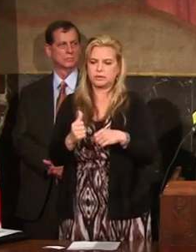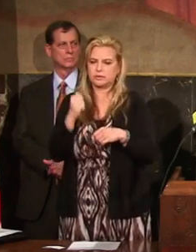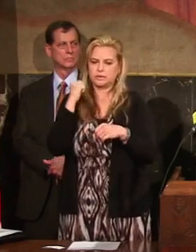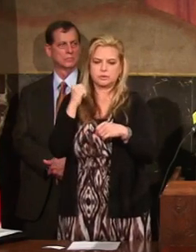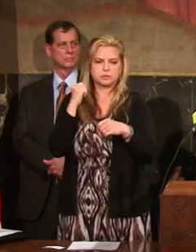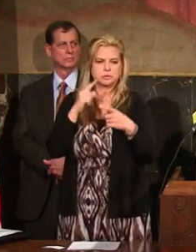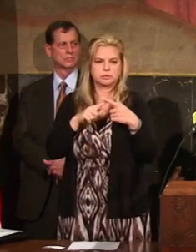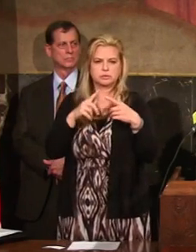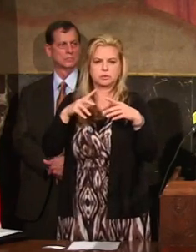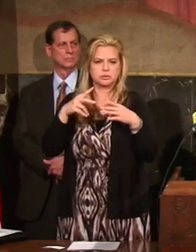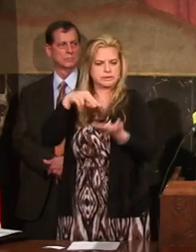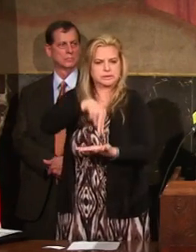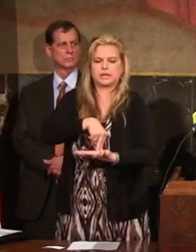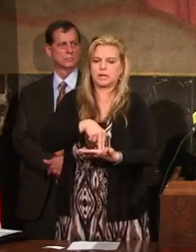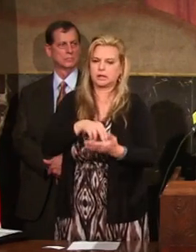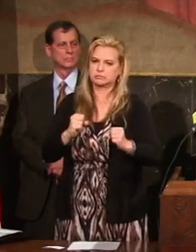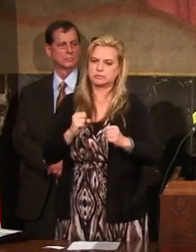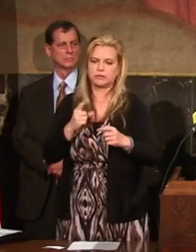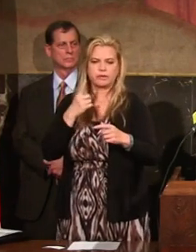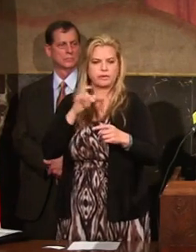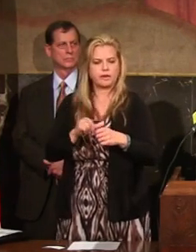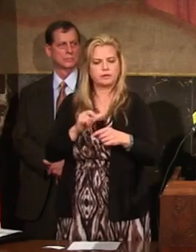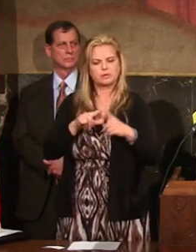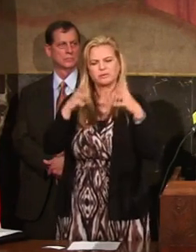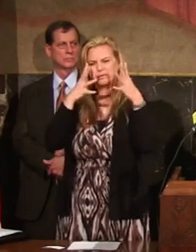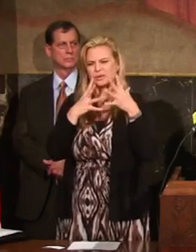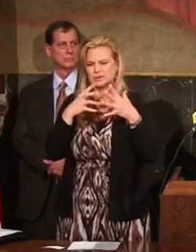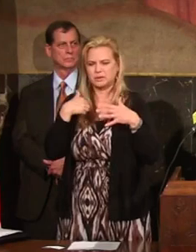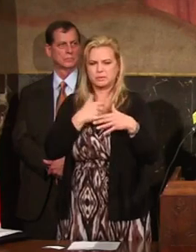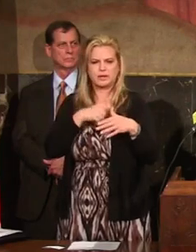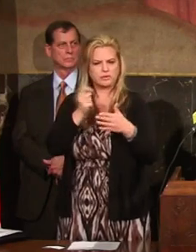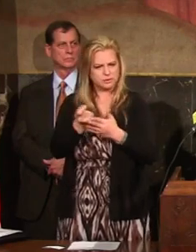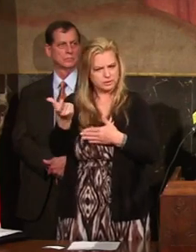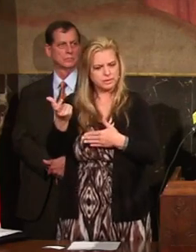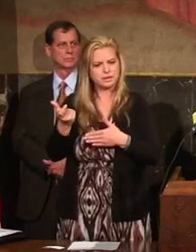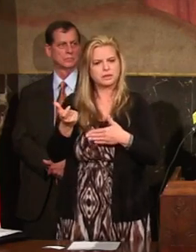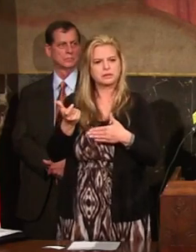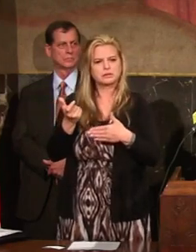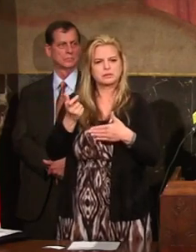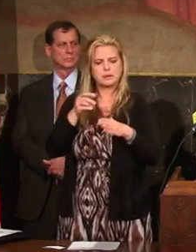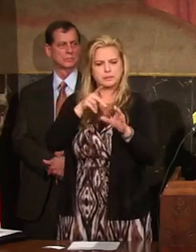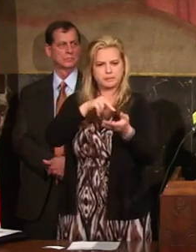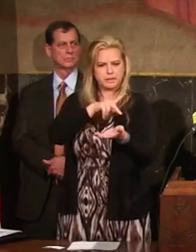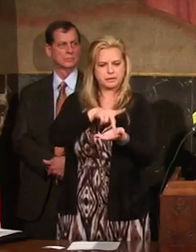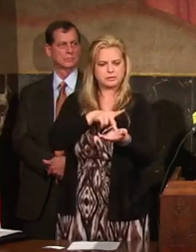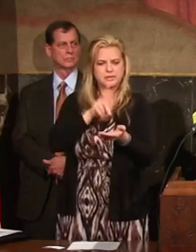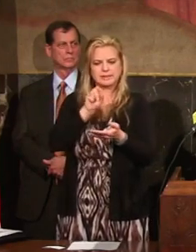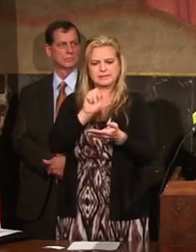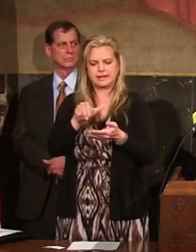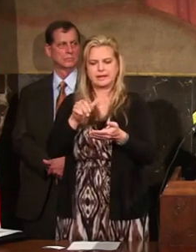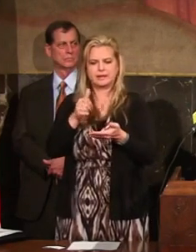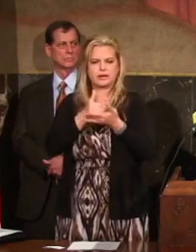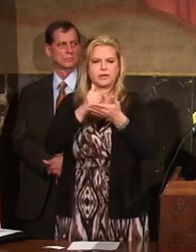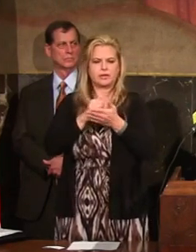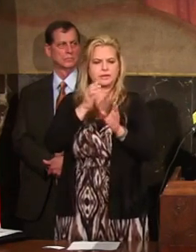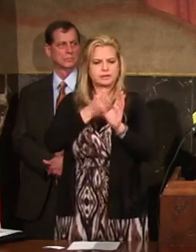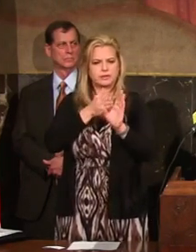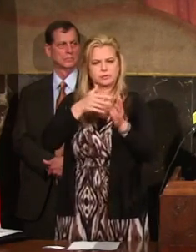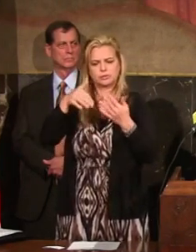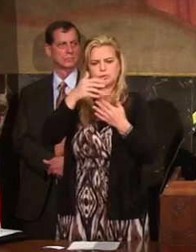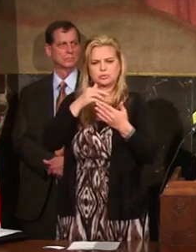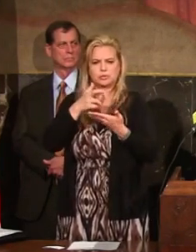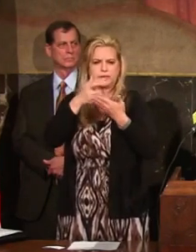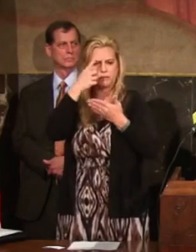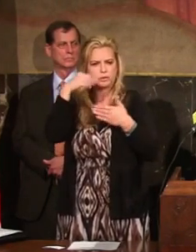refuse to take a stand. So unfortunately, though, we would have to eliminate pediatric day health, psychosocial rehab for youth,